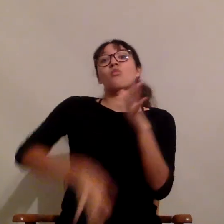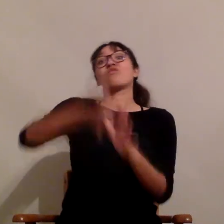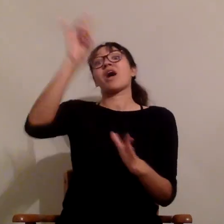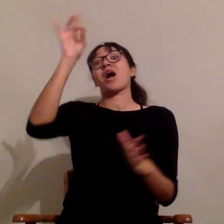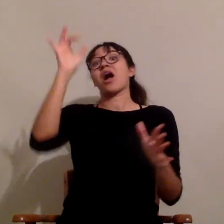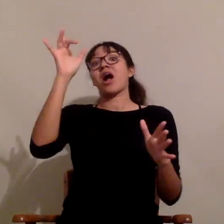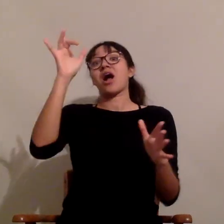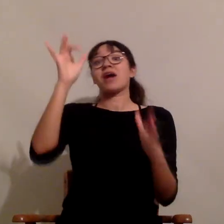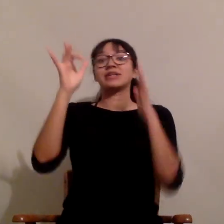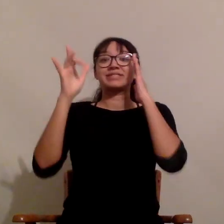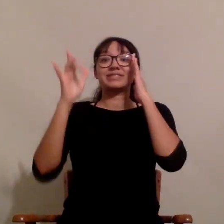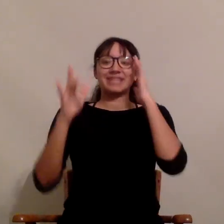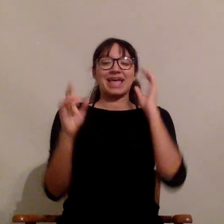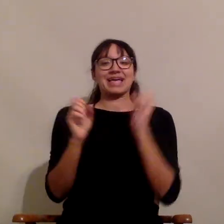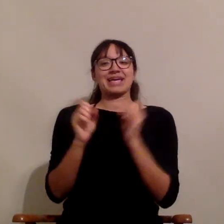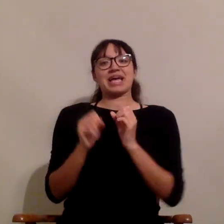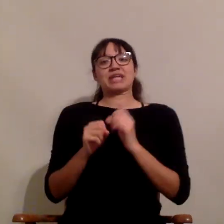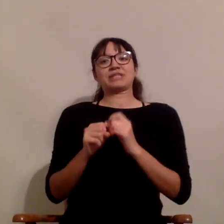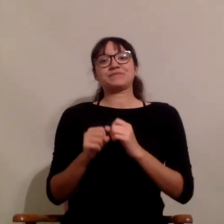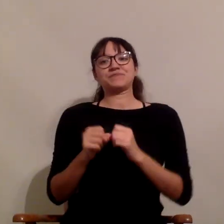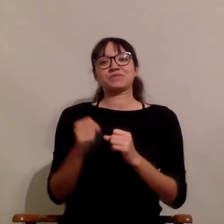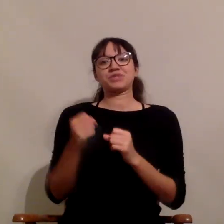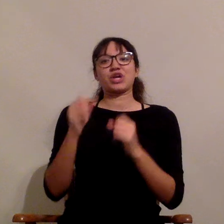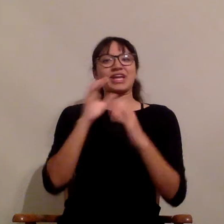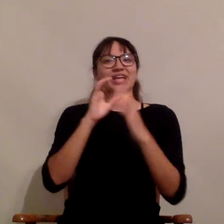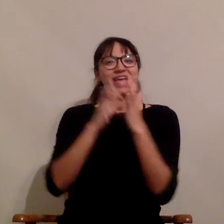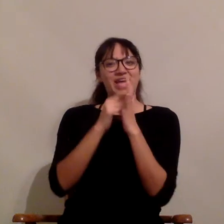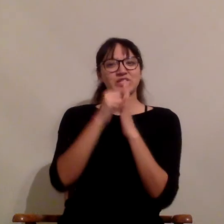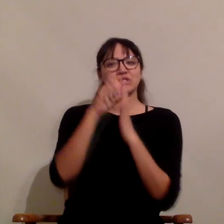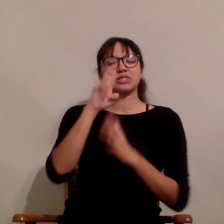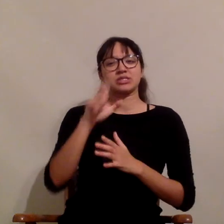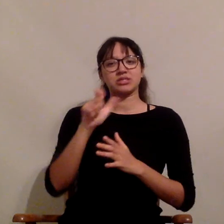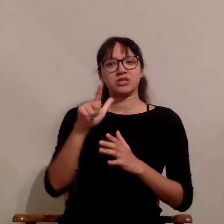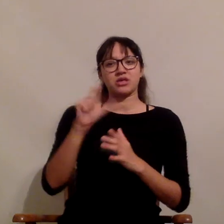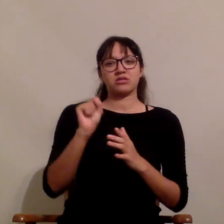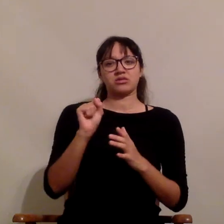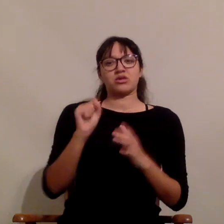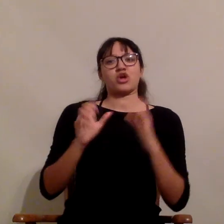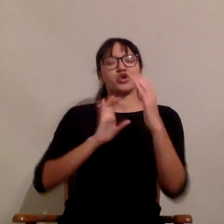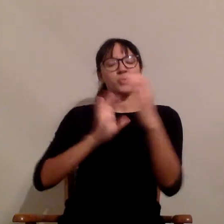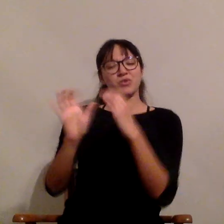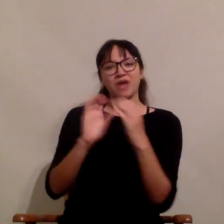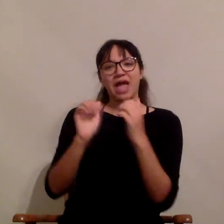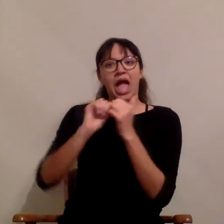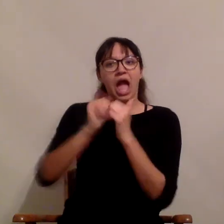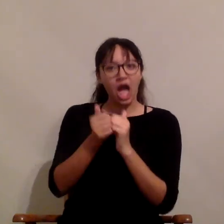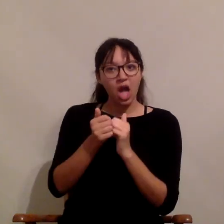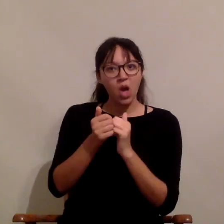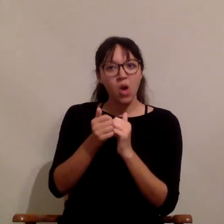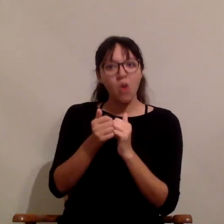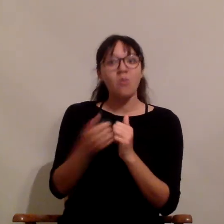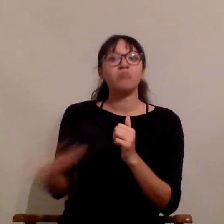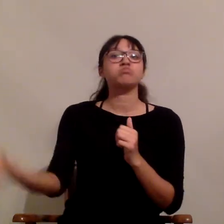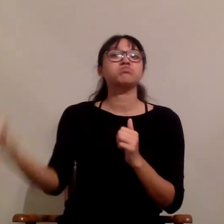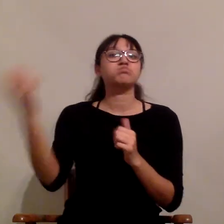how cancer cells communicate with each other and move based on their cell density. Some of you might